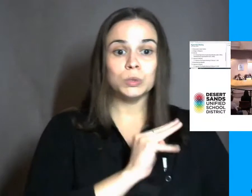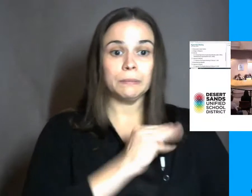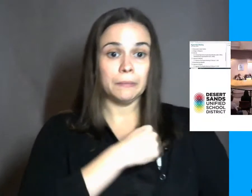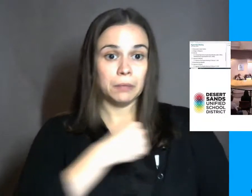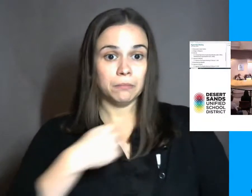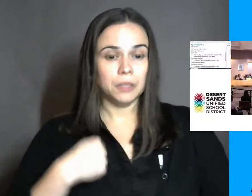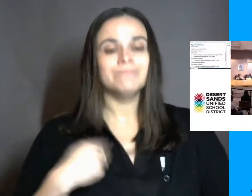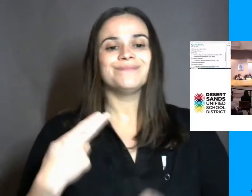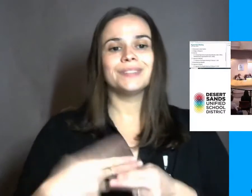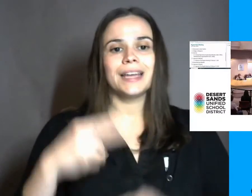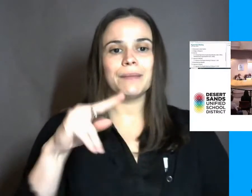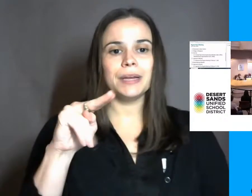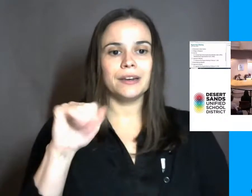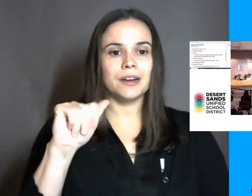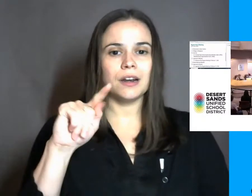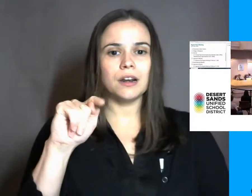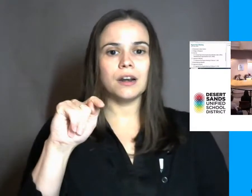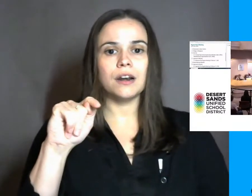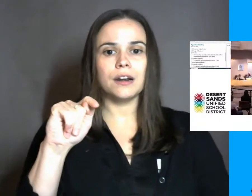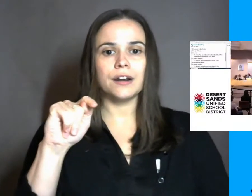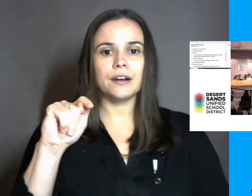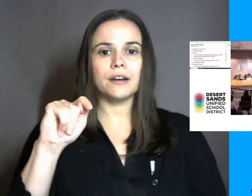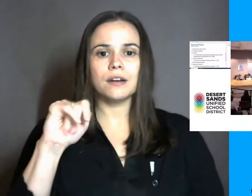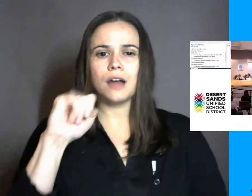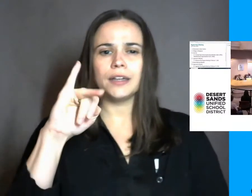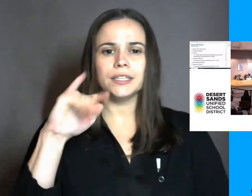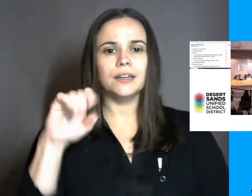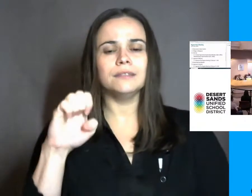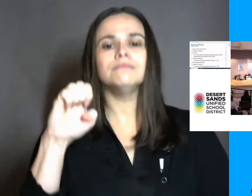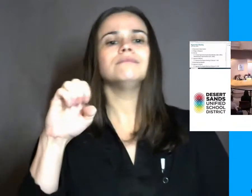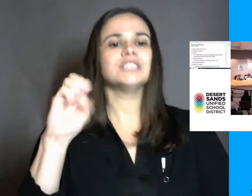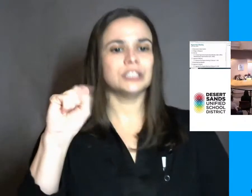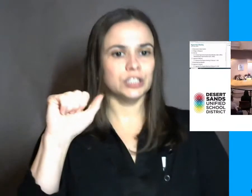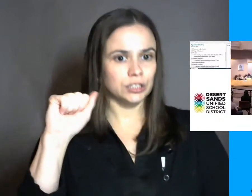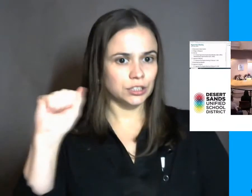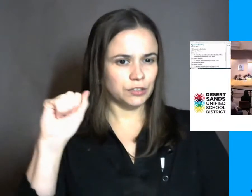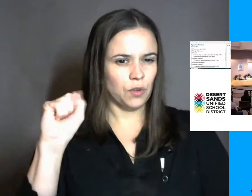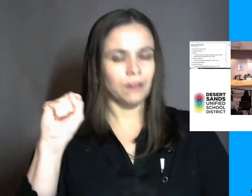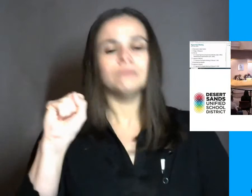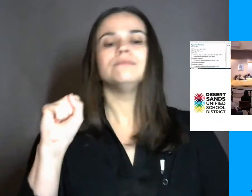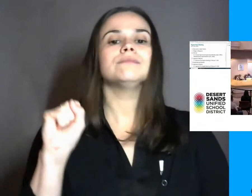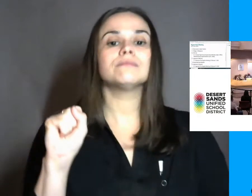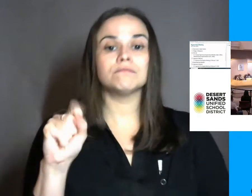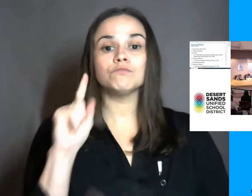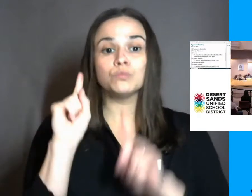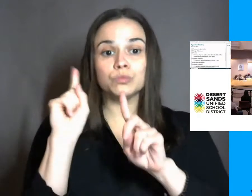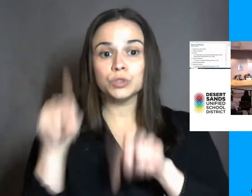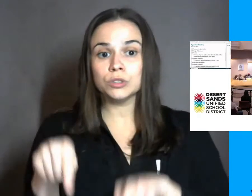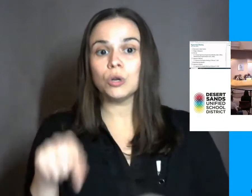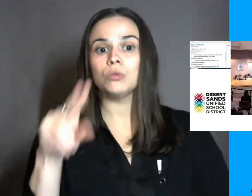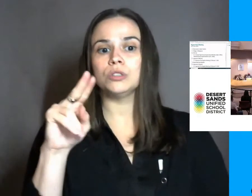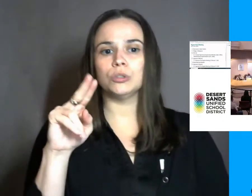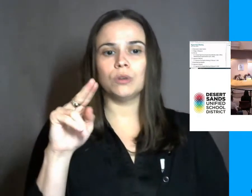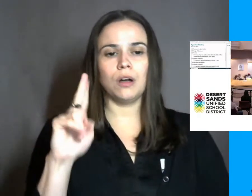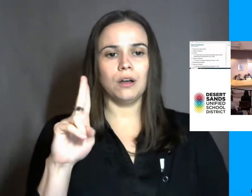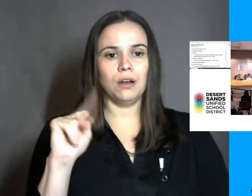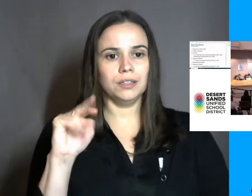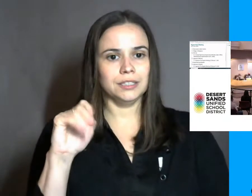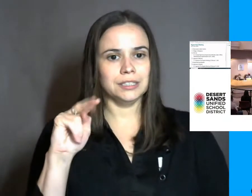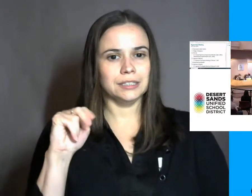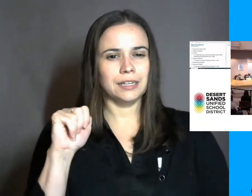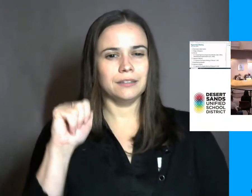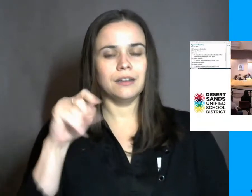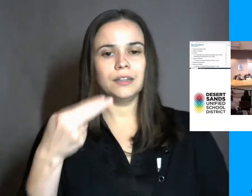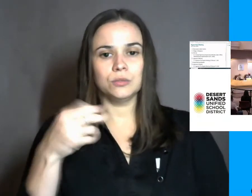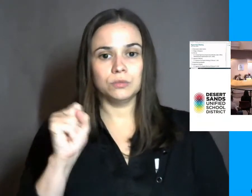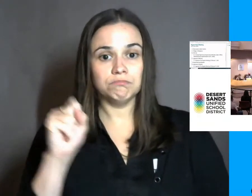Zavala. And Nadia is a senior over at Amistad High School. She has attended James Madison